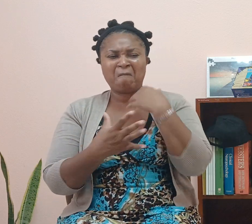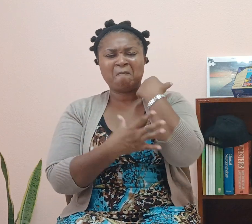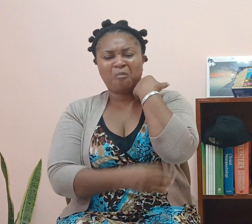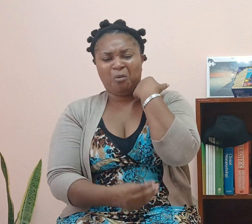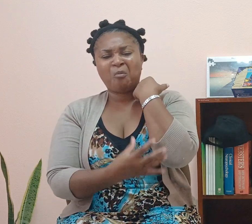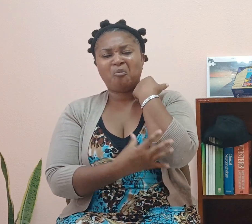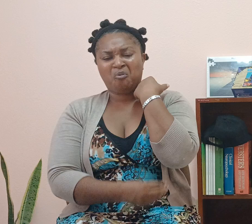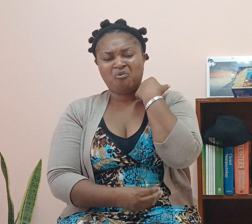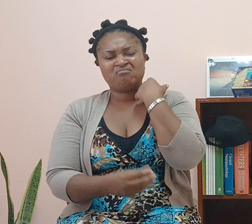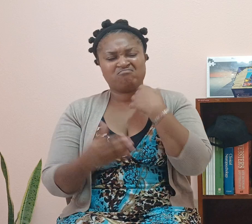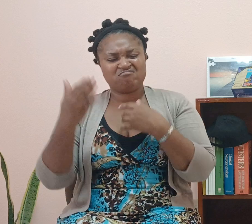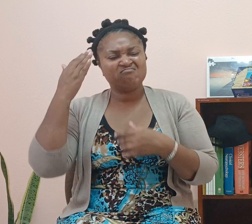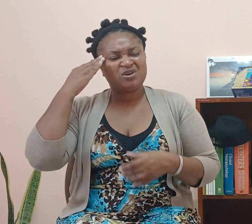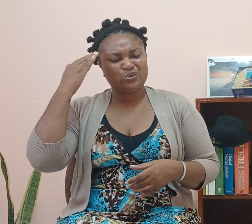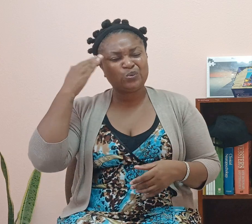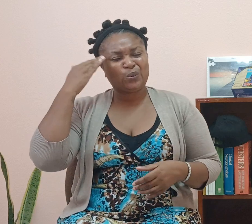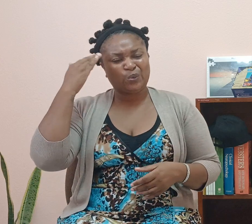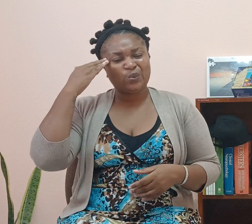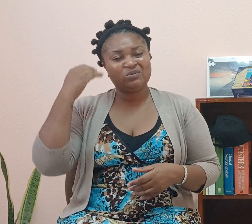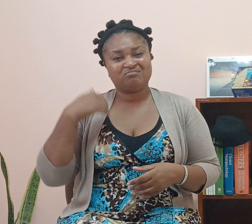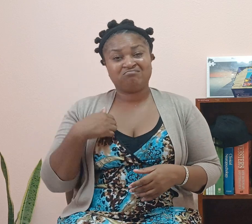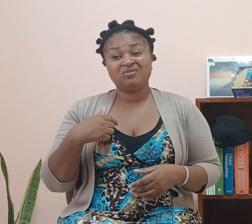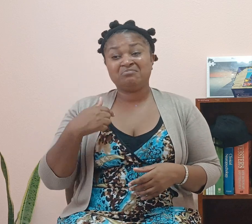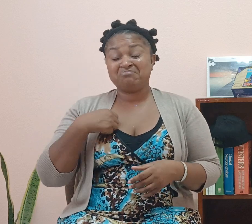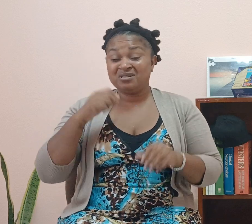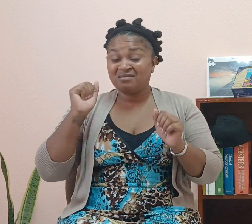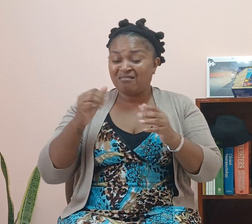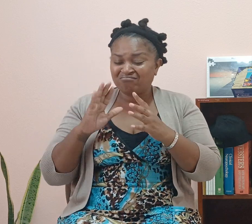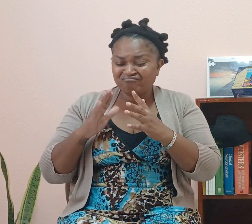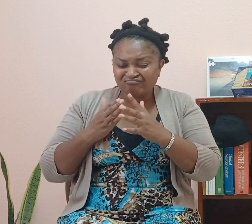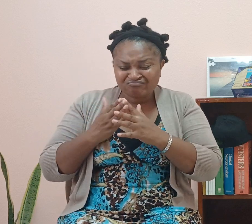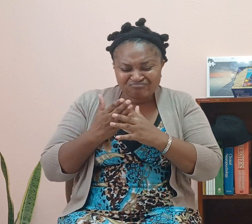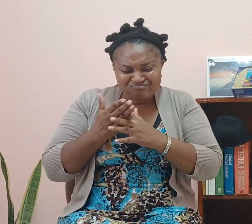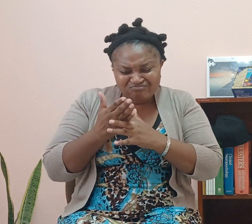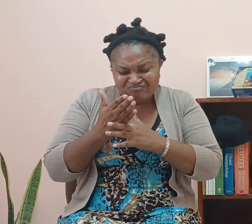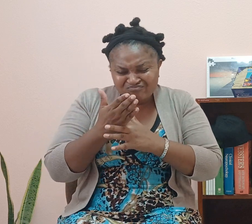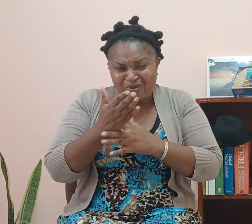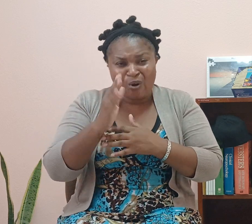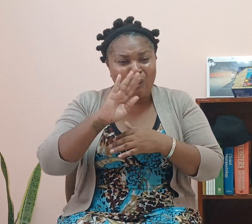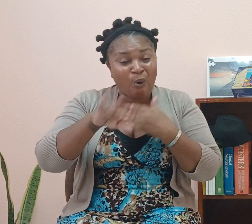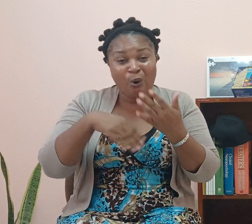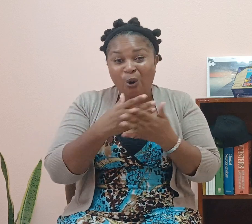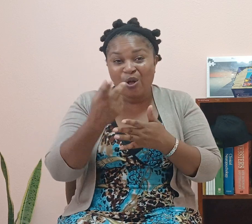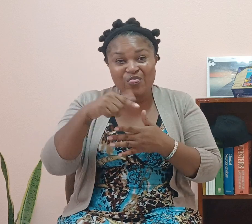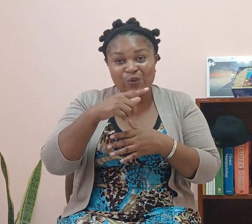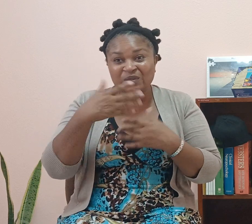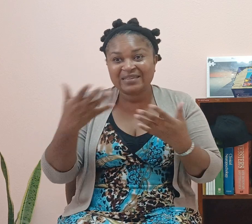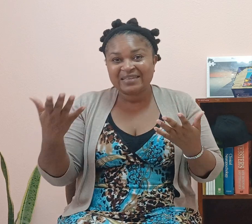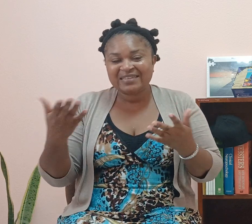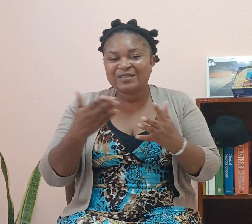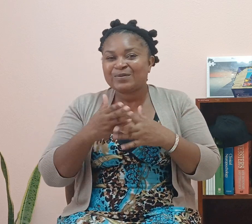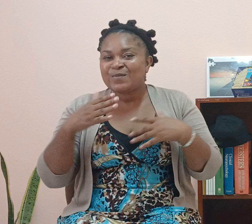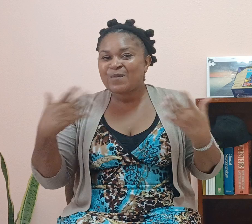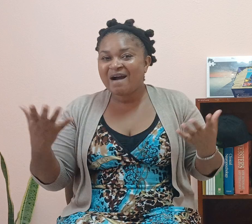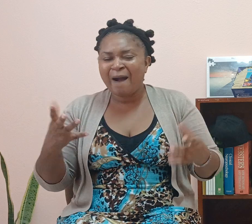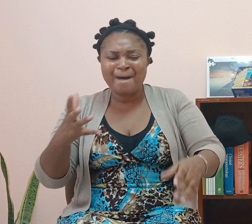13. I can endure all these things through the power of the one who gives